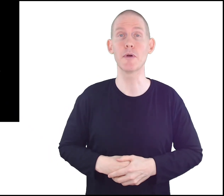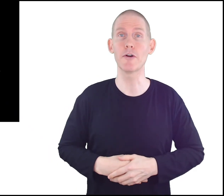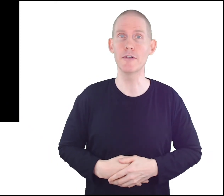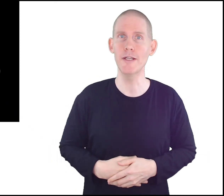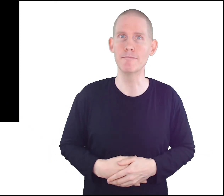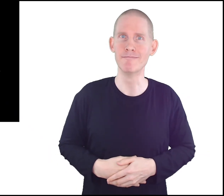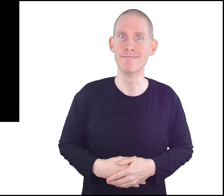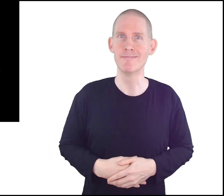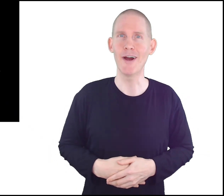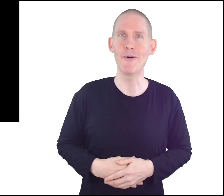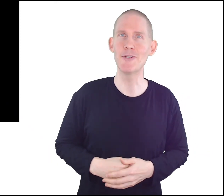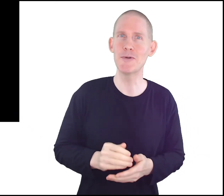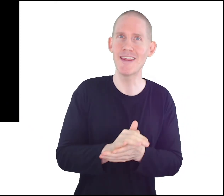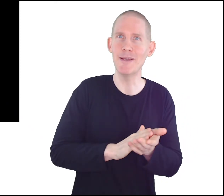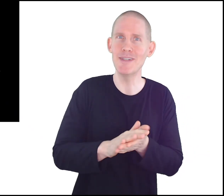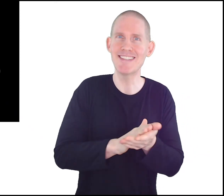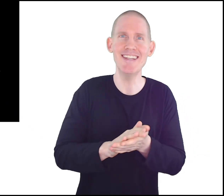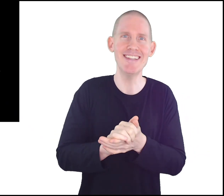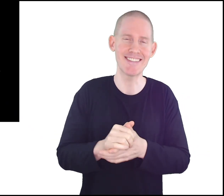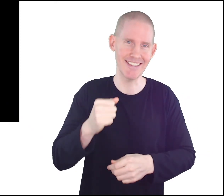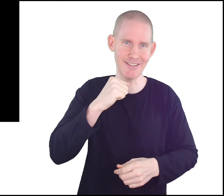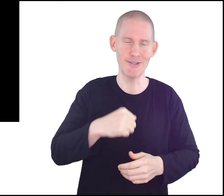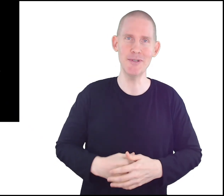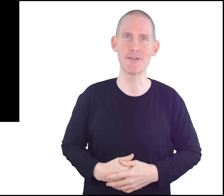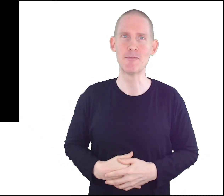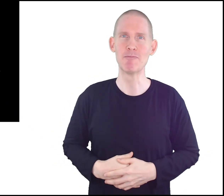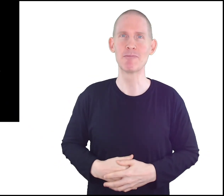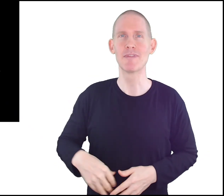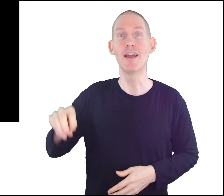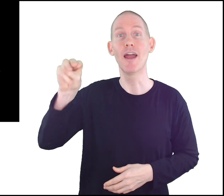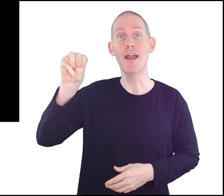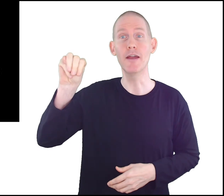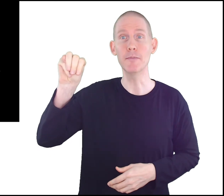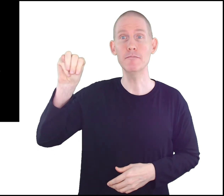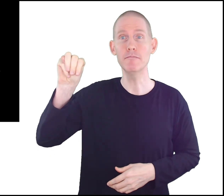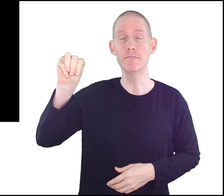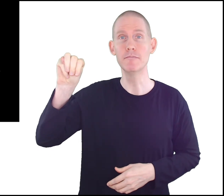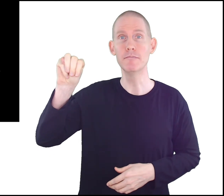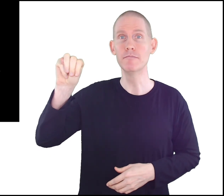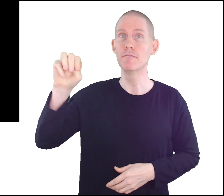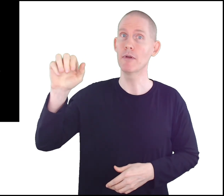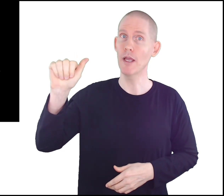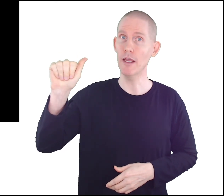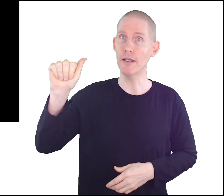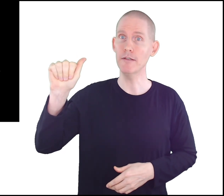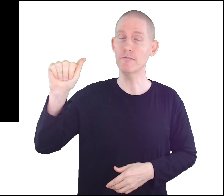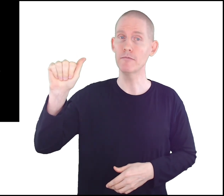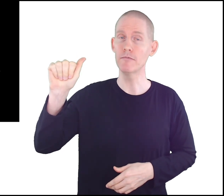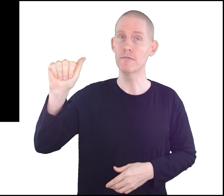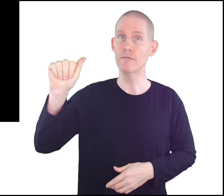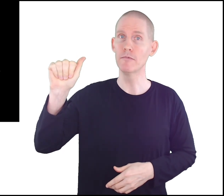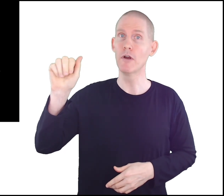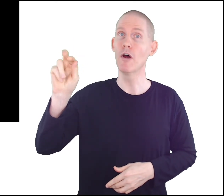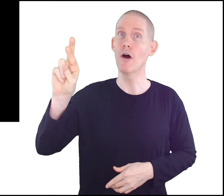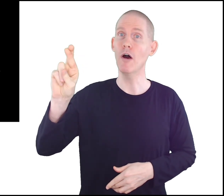her name. How are you with the ABCs? Let's do it. M, A,